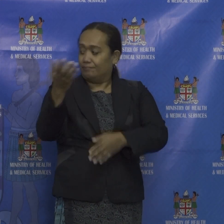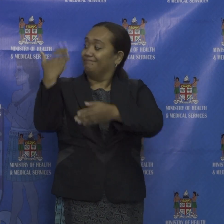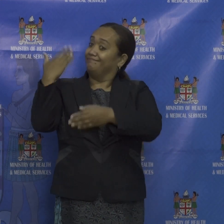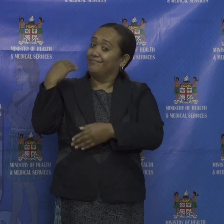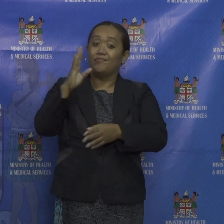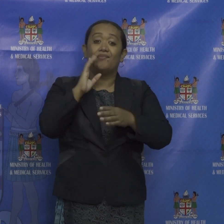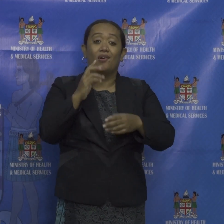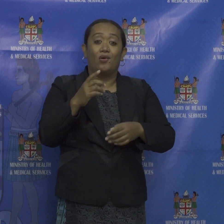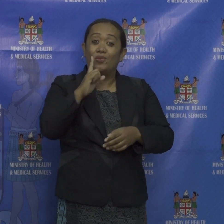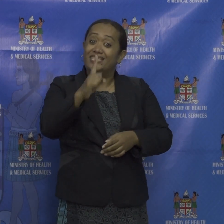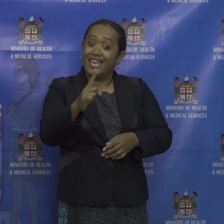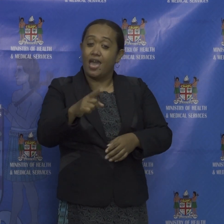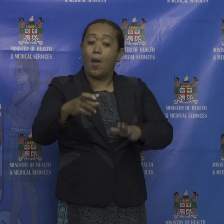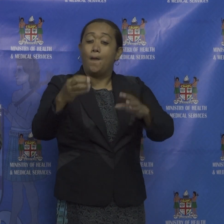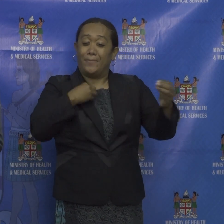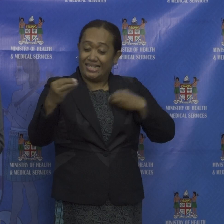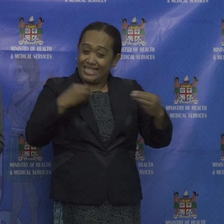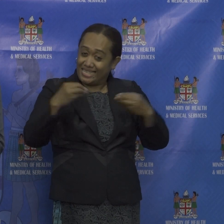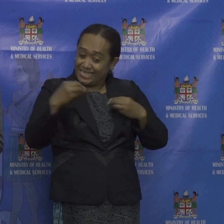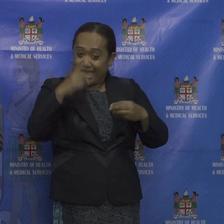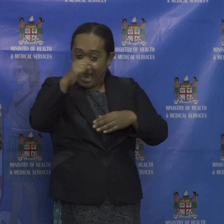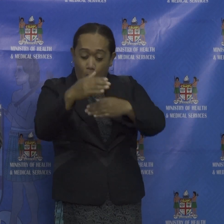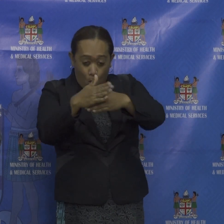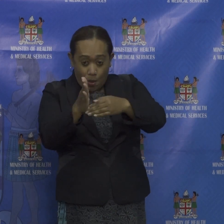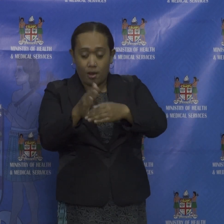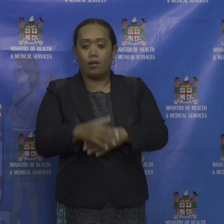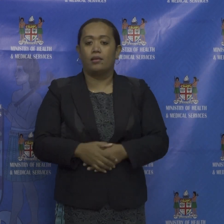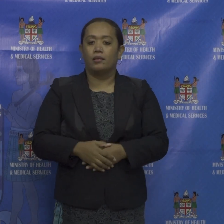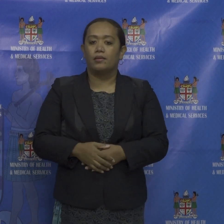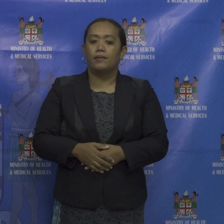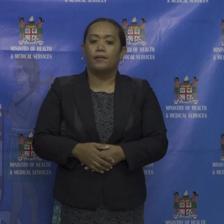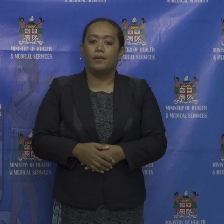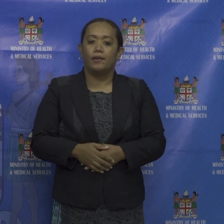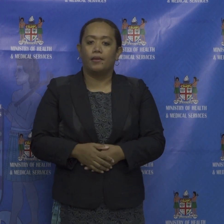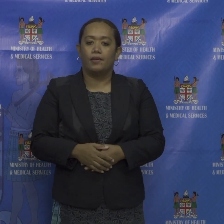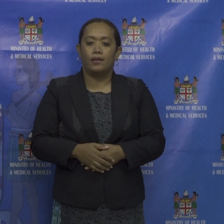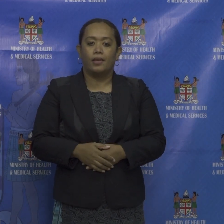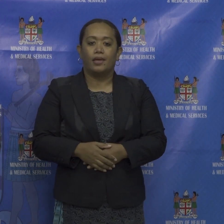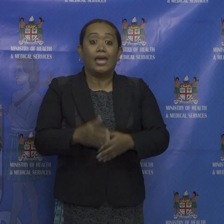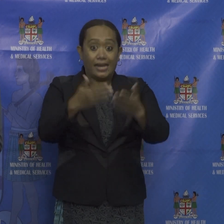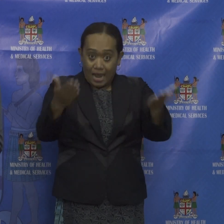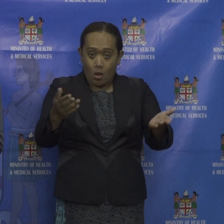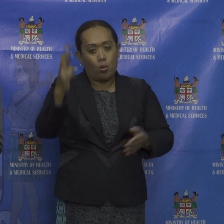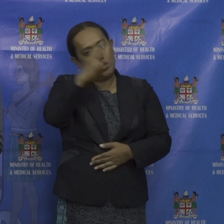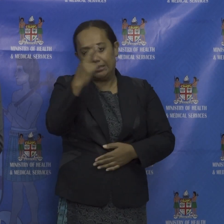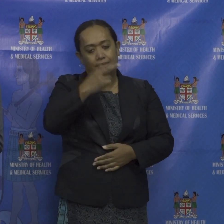non-essential businesses outside of the containment area may open. This is simply no longer worth the